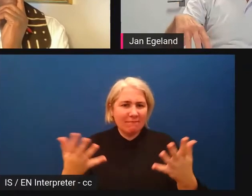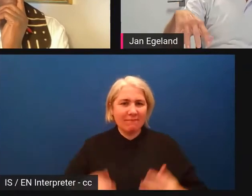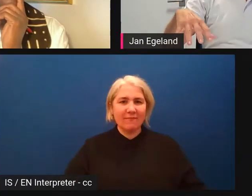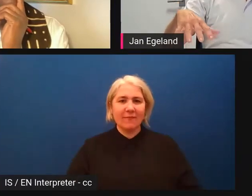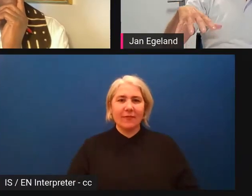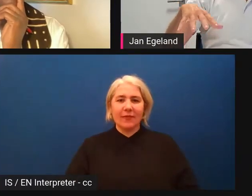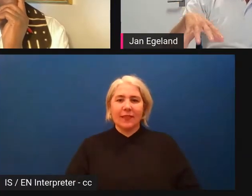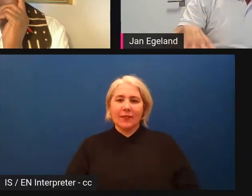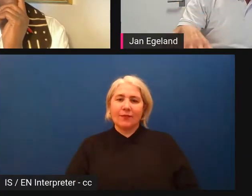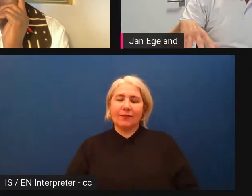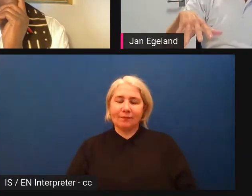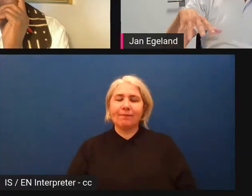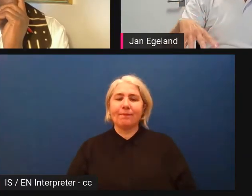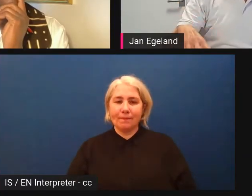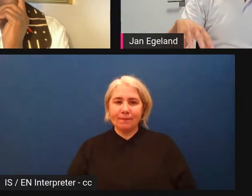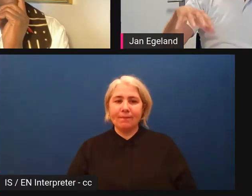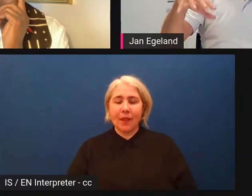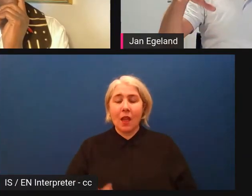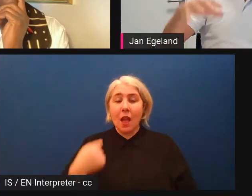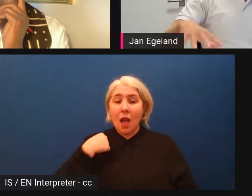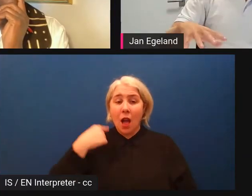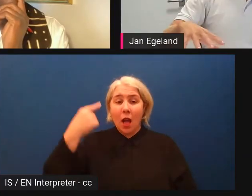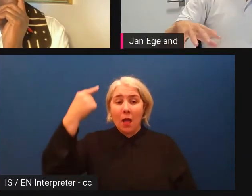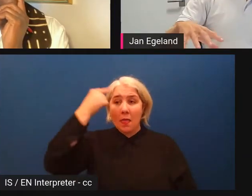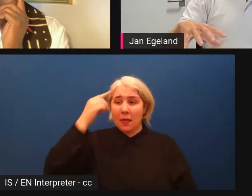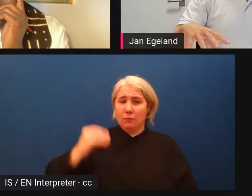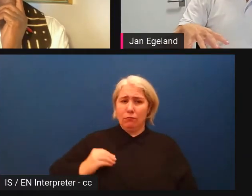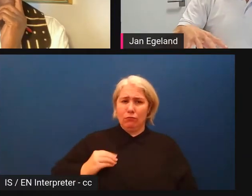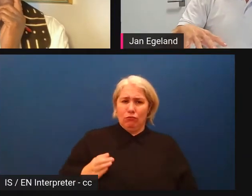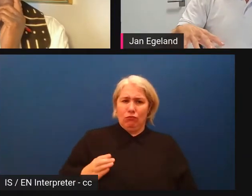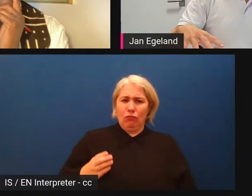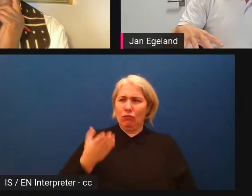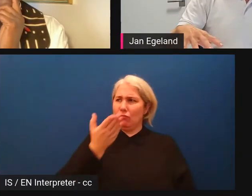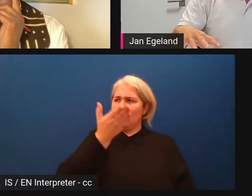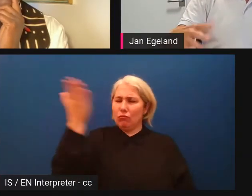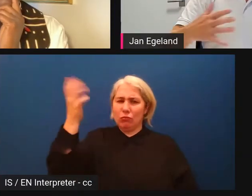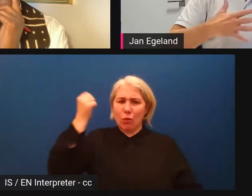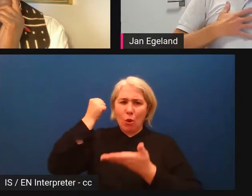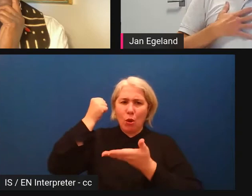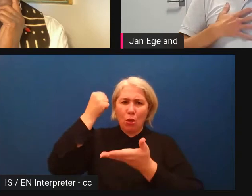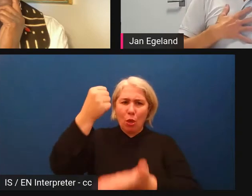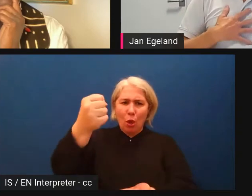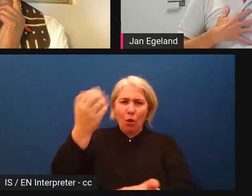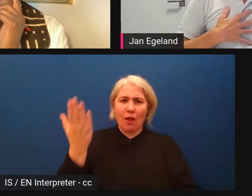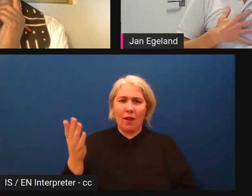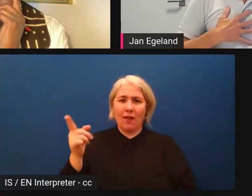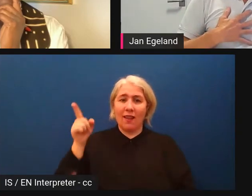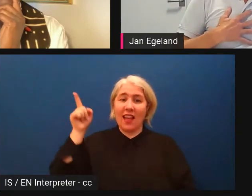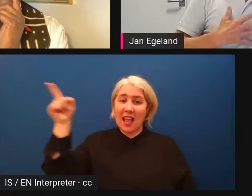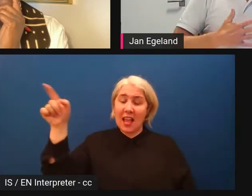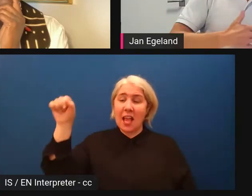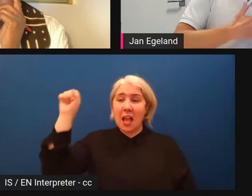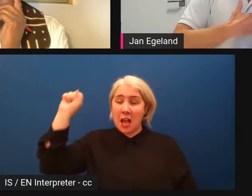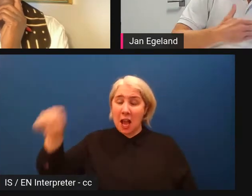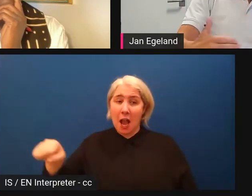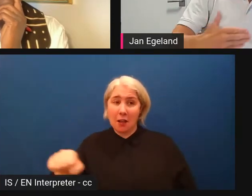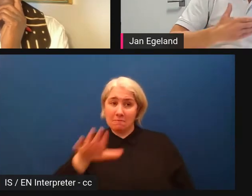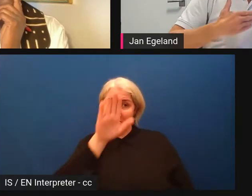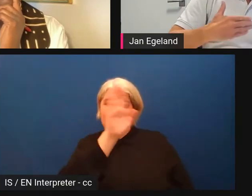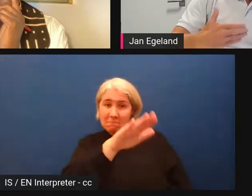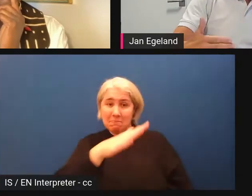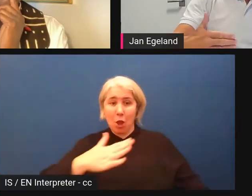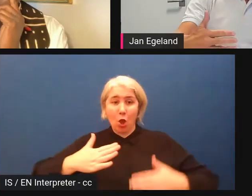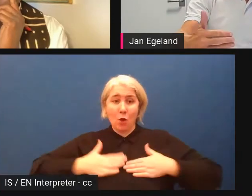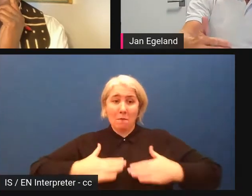the donors can and should be even clearer and tougher with us as humanitarians and say, if you